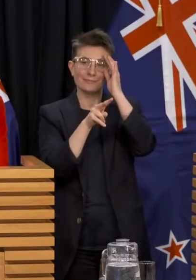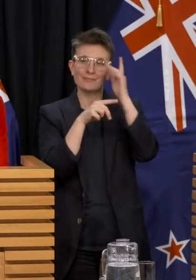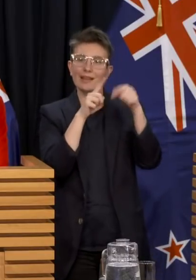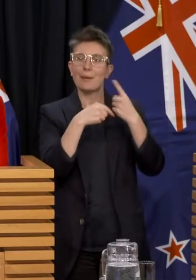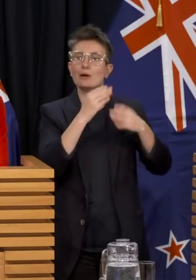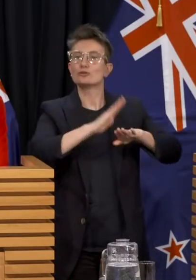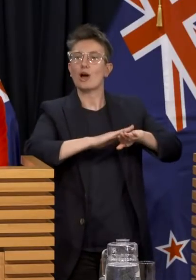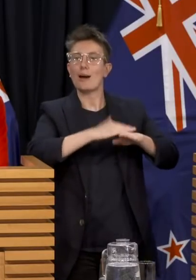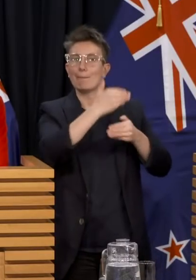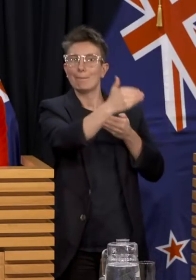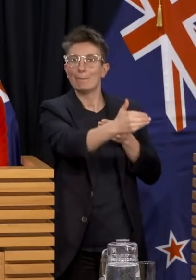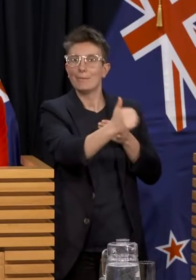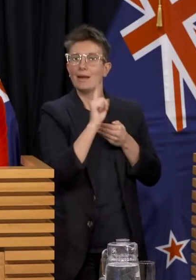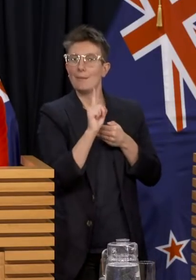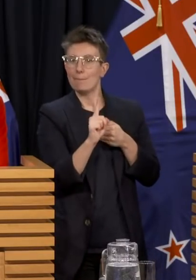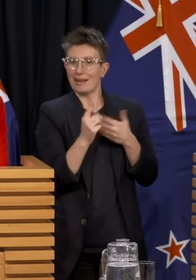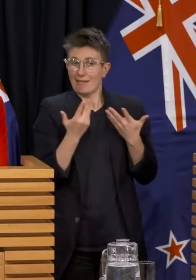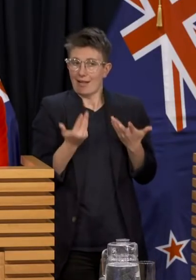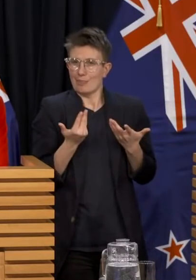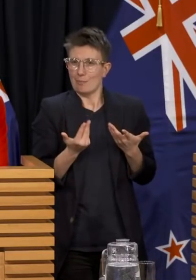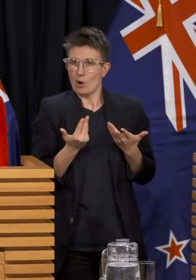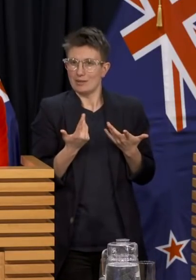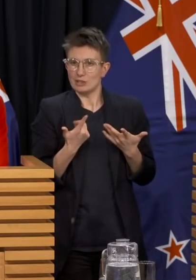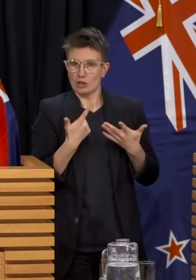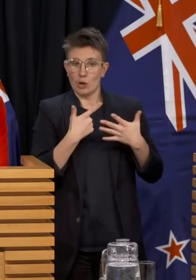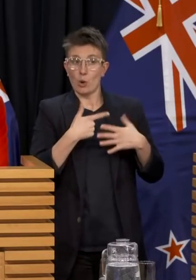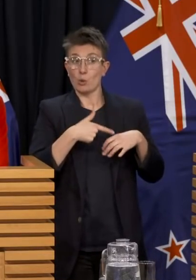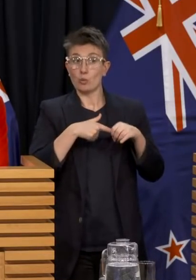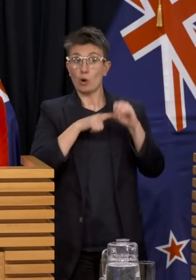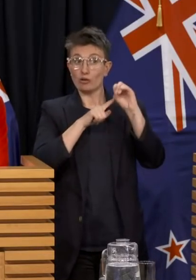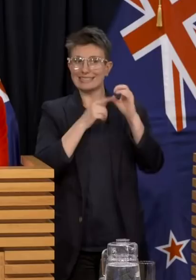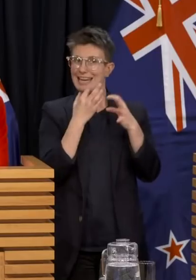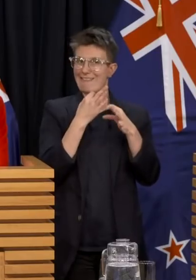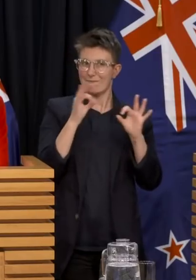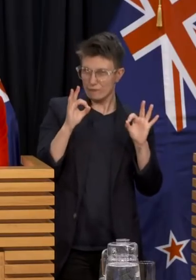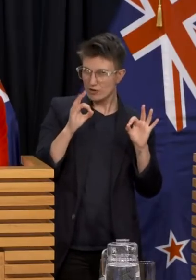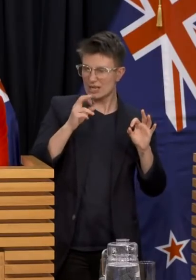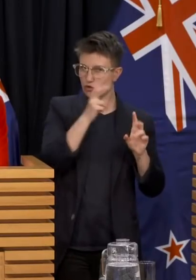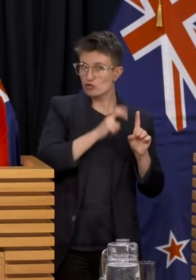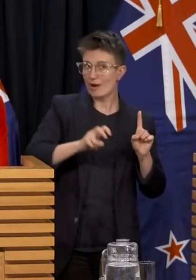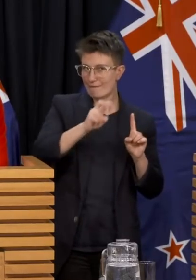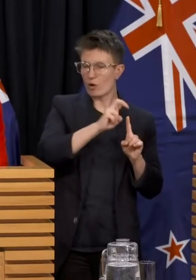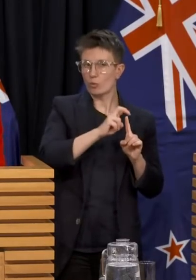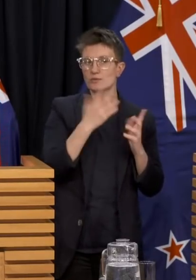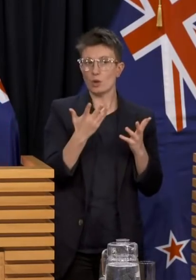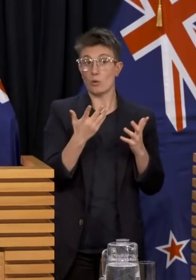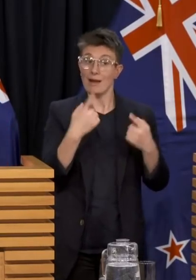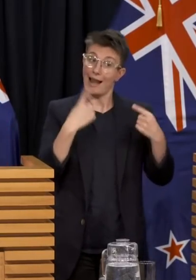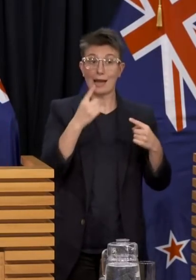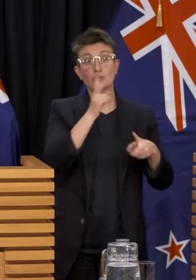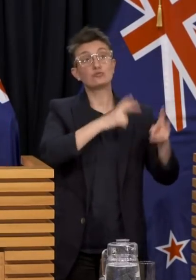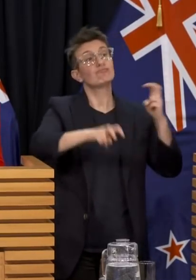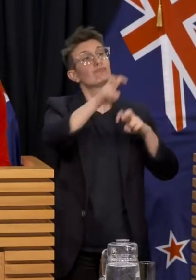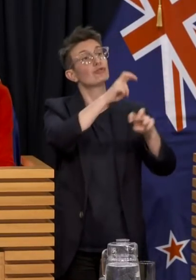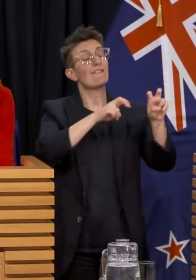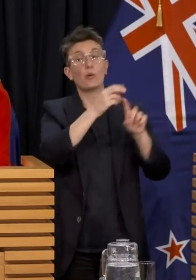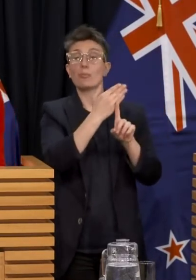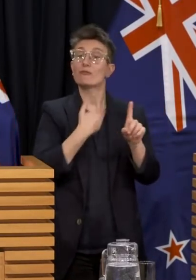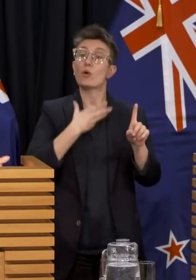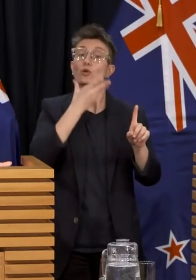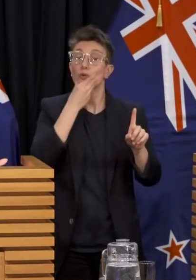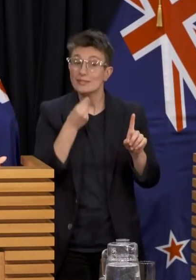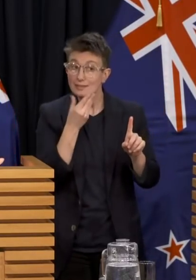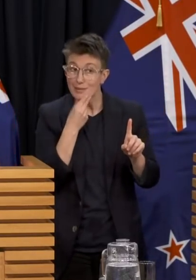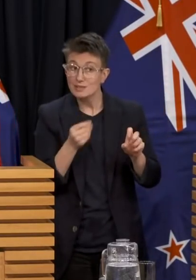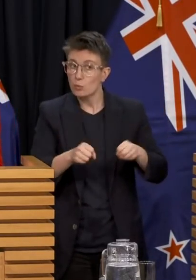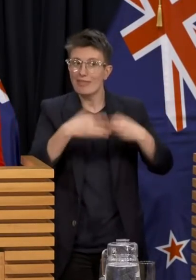stage, is quarantine-free travel by Christmas unlikely, or is it still realistic? Oh, I think people can see for themselves